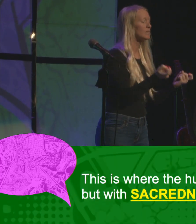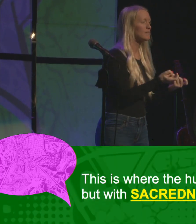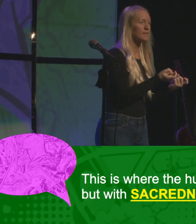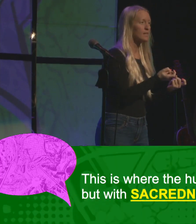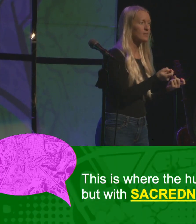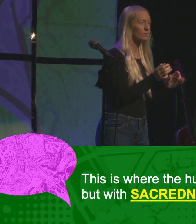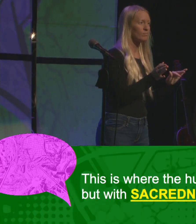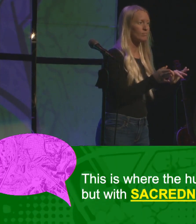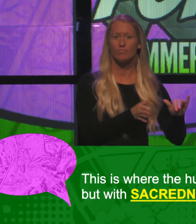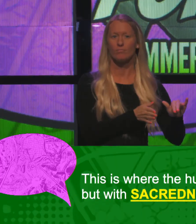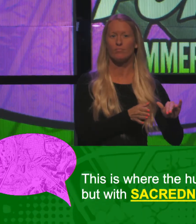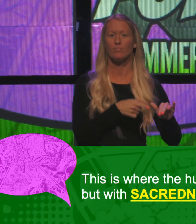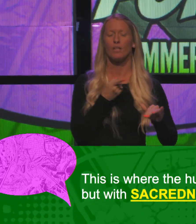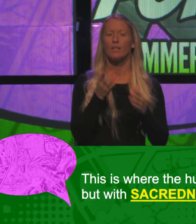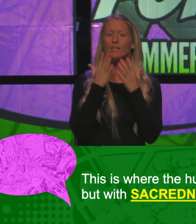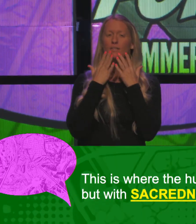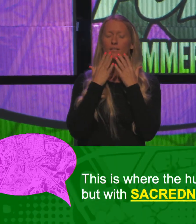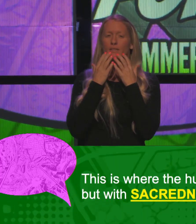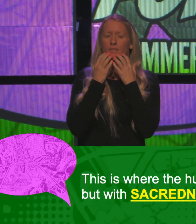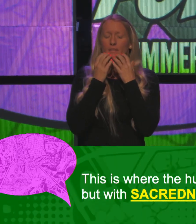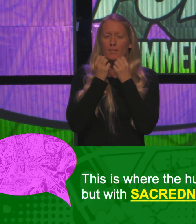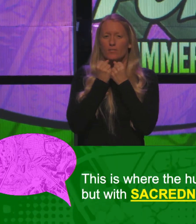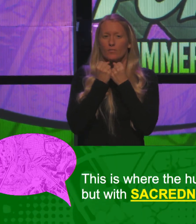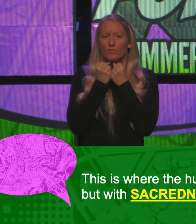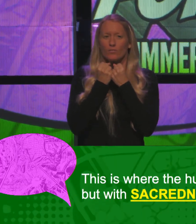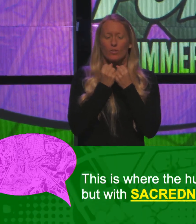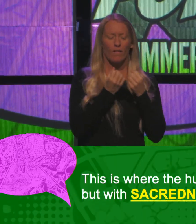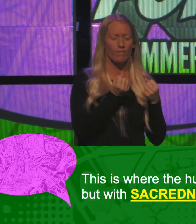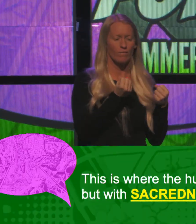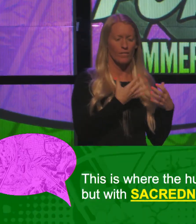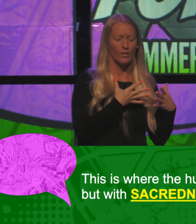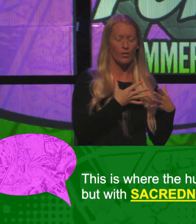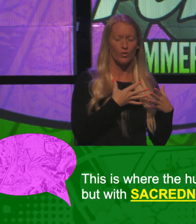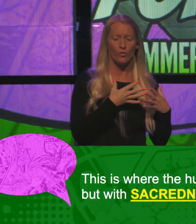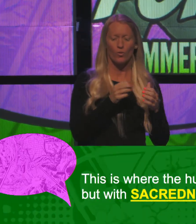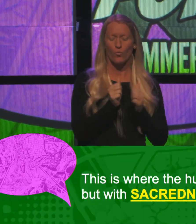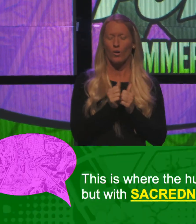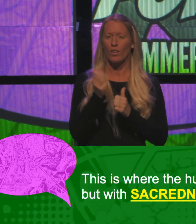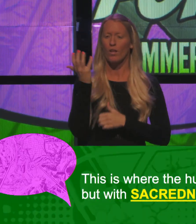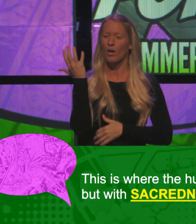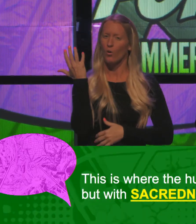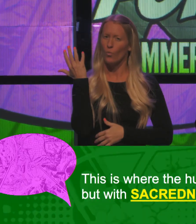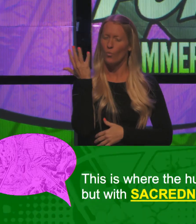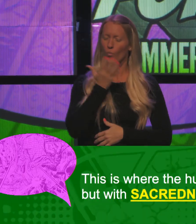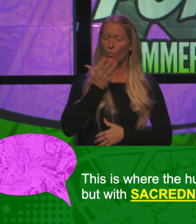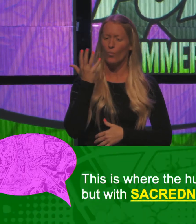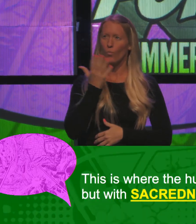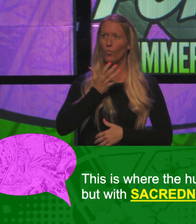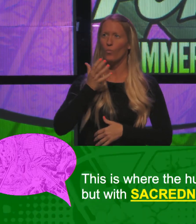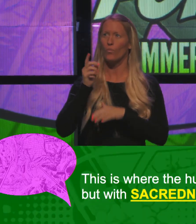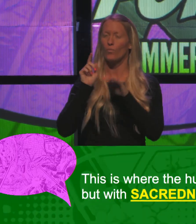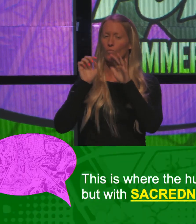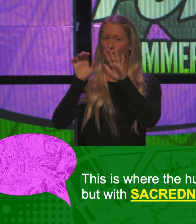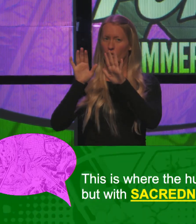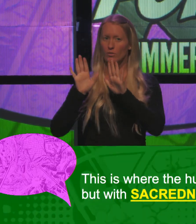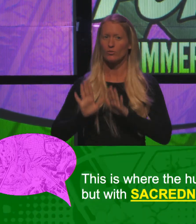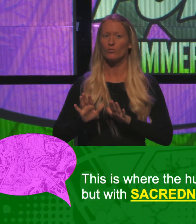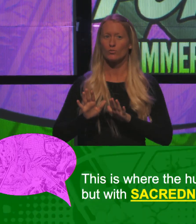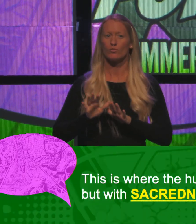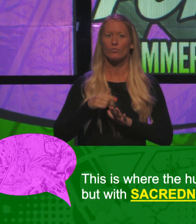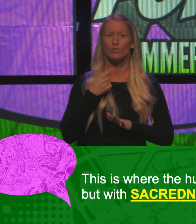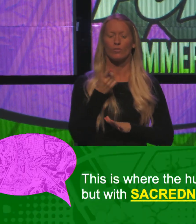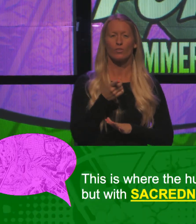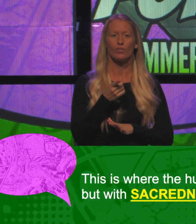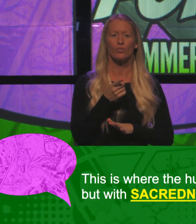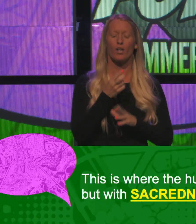with fear, this idea of fear, with wonder, with awe, and with reverence. The human story